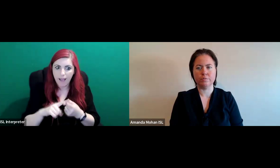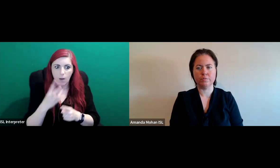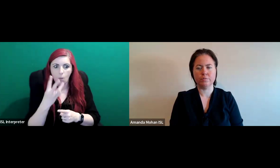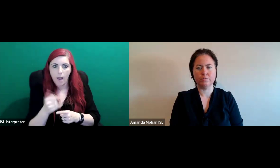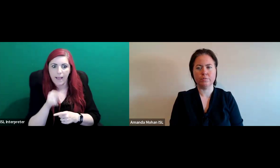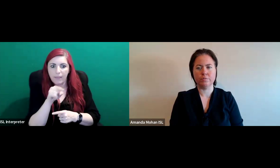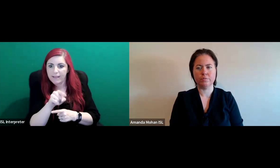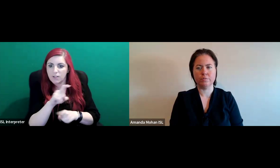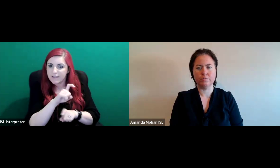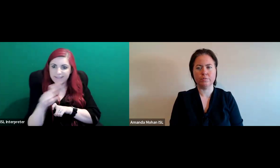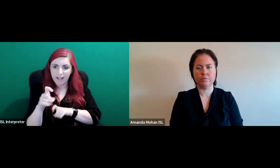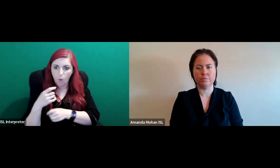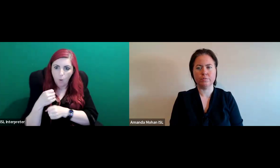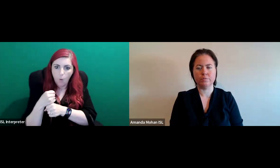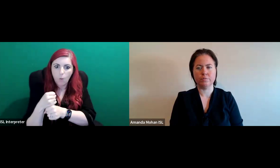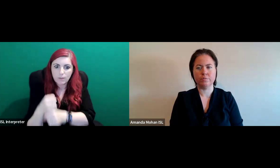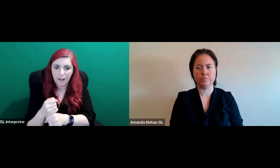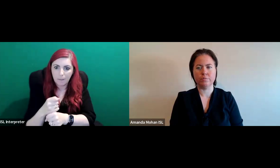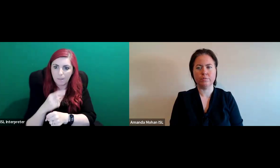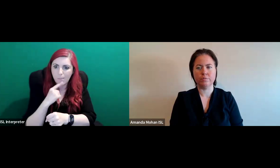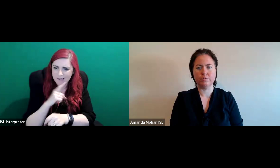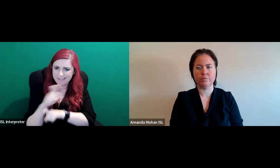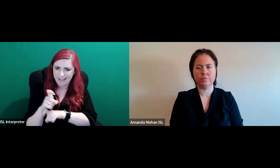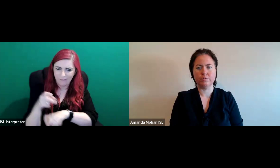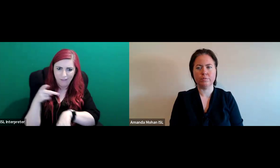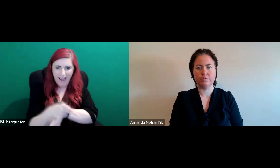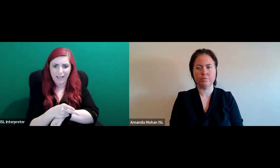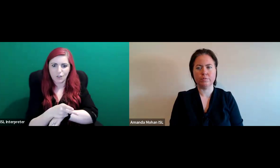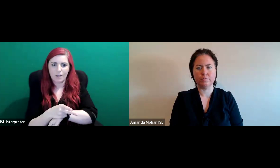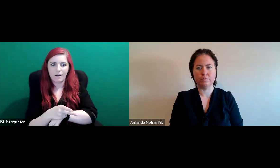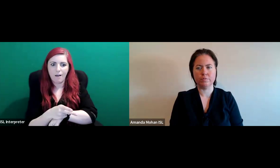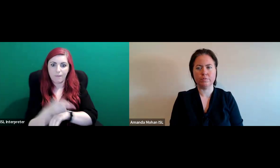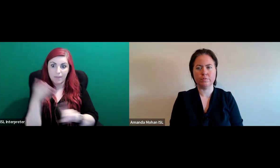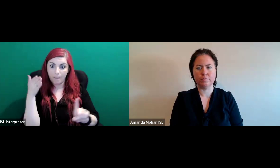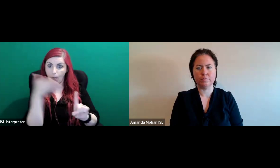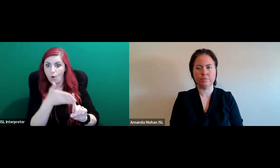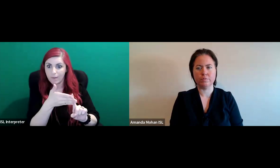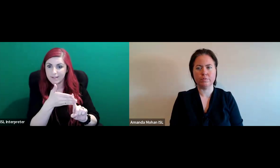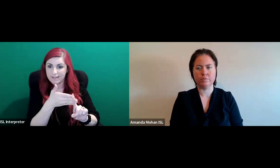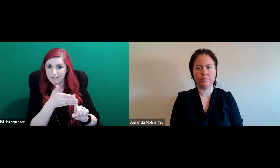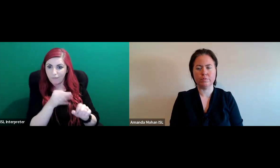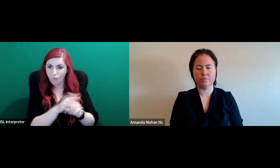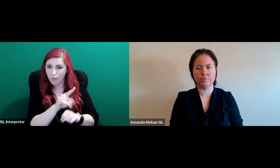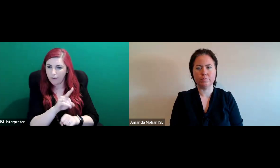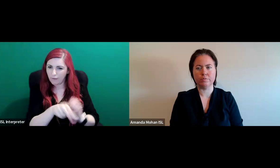still upheld despite being in violation of the object and purpose of the Convention.